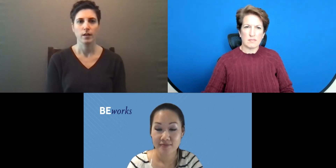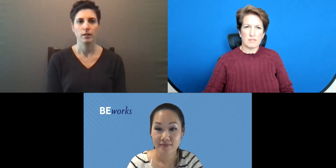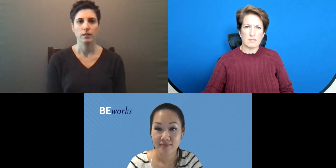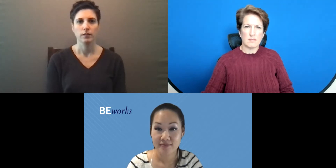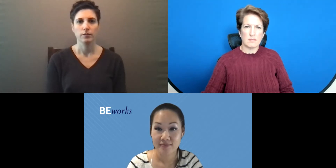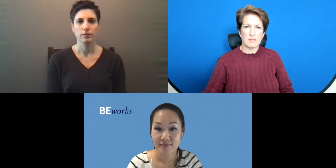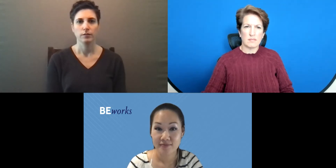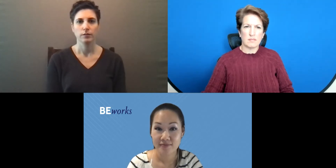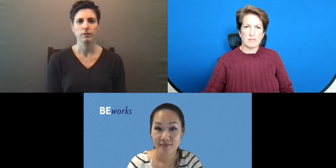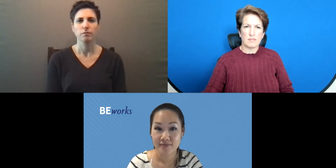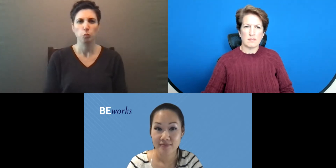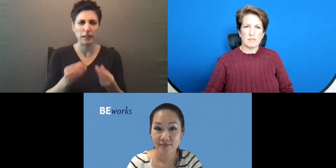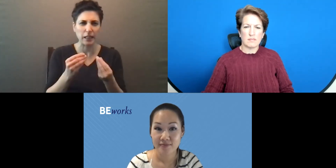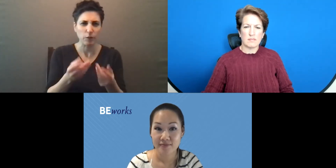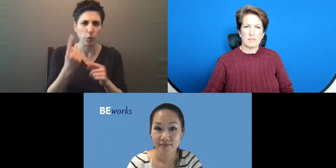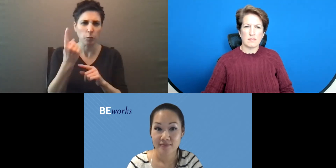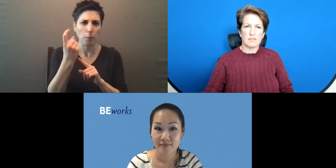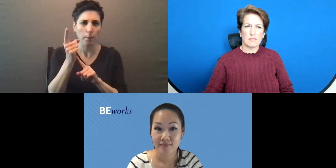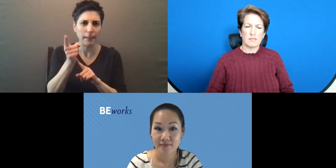We'll give it about 1 more minute.